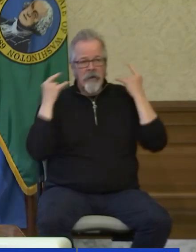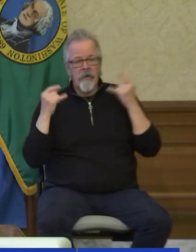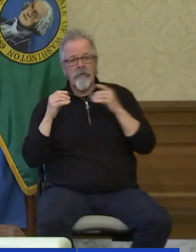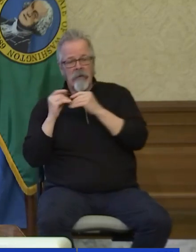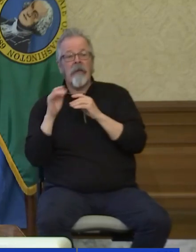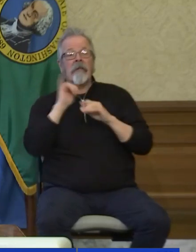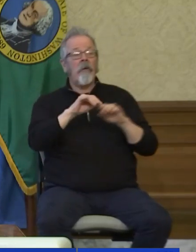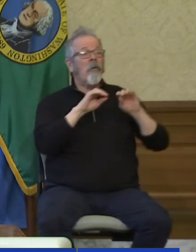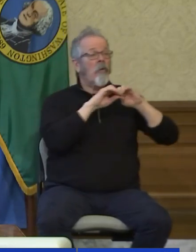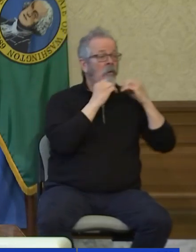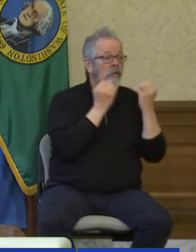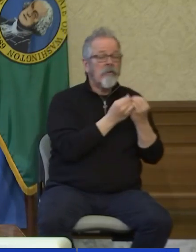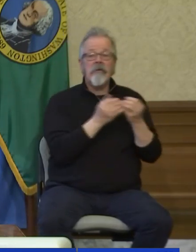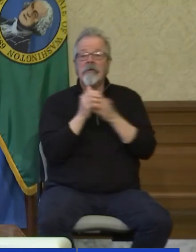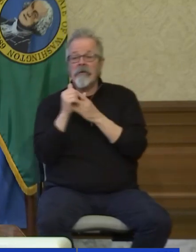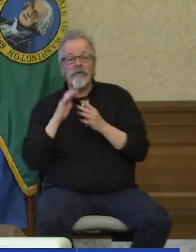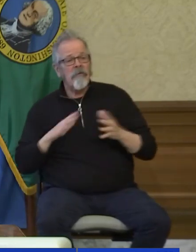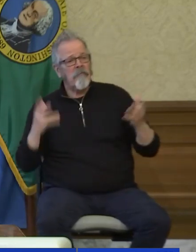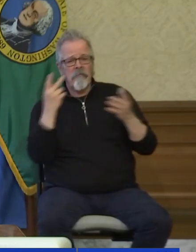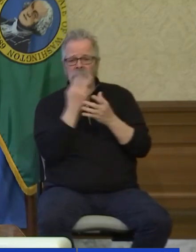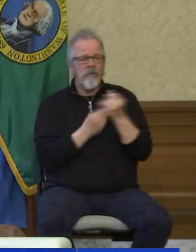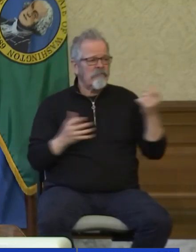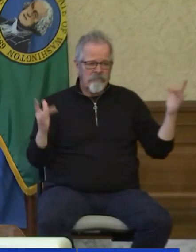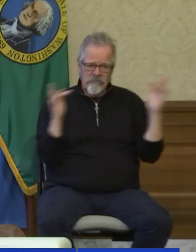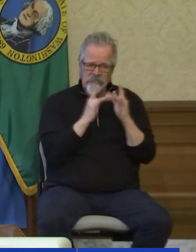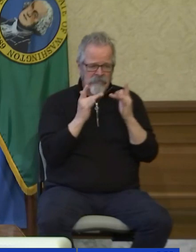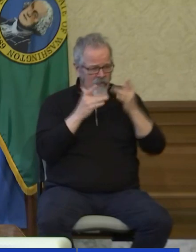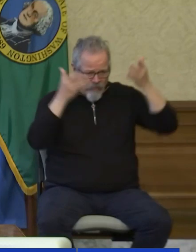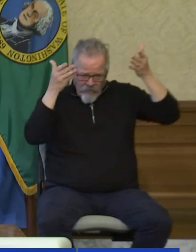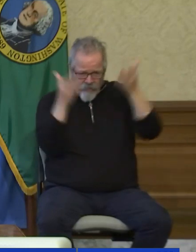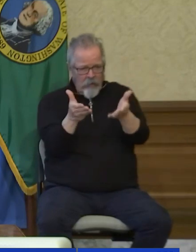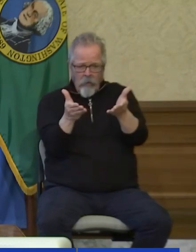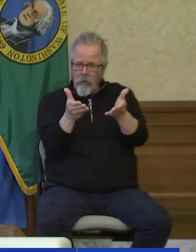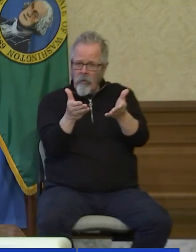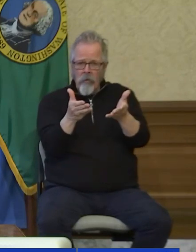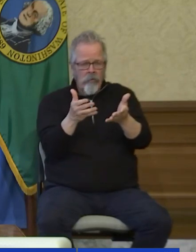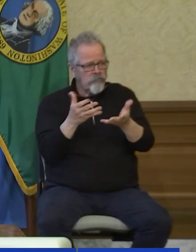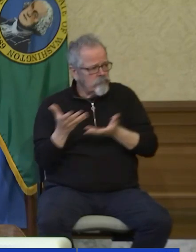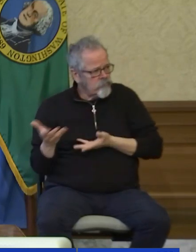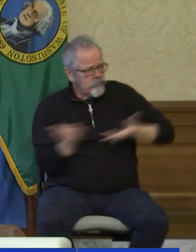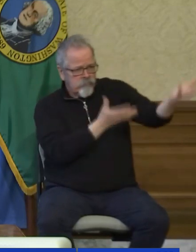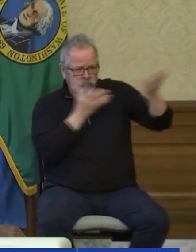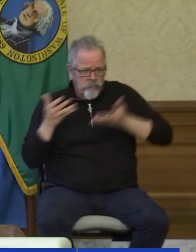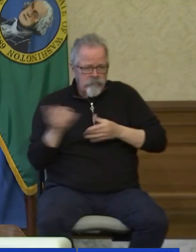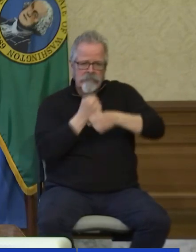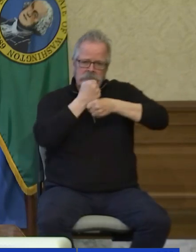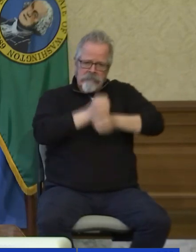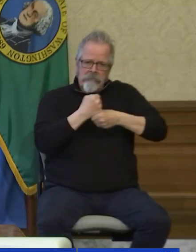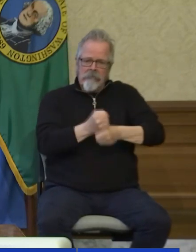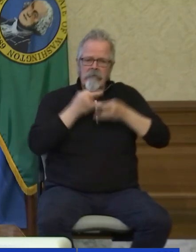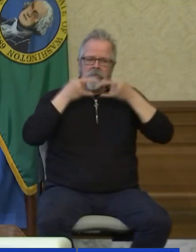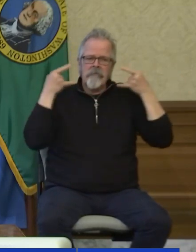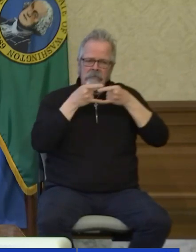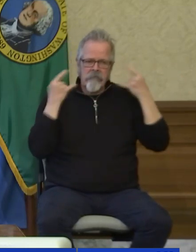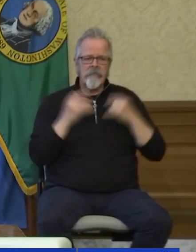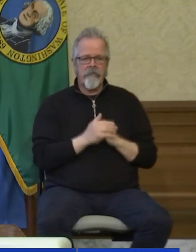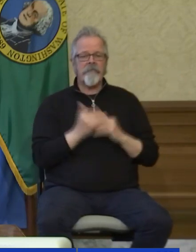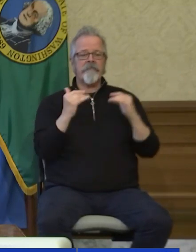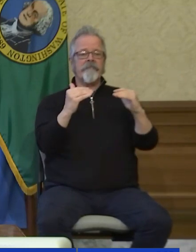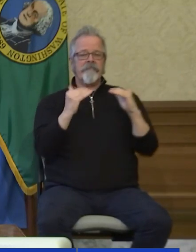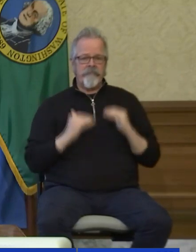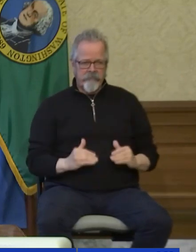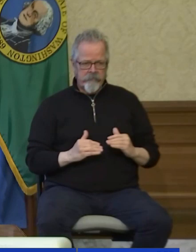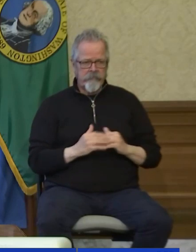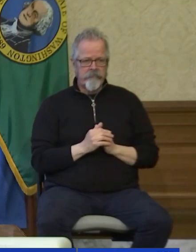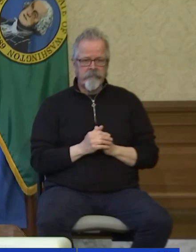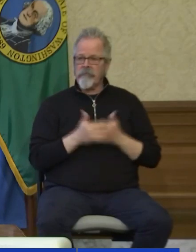Yeah, related to the testing, as we talk about moving into these phases, is there a specific daily number the state thinks